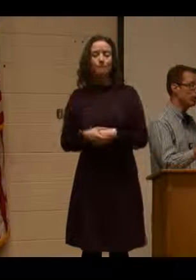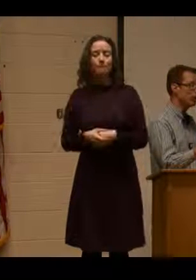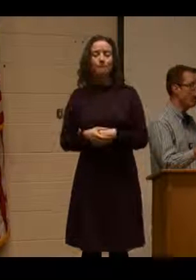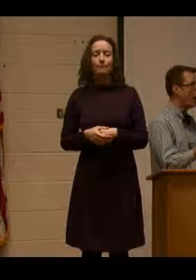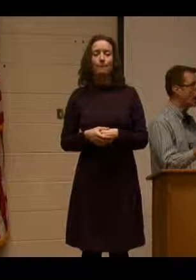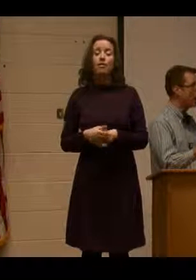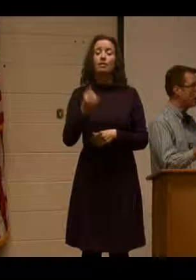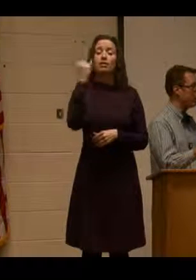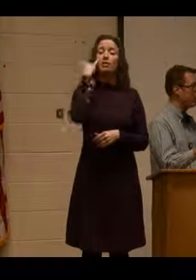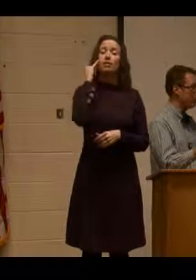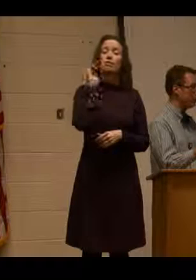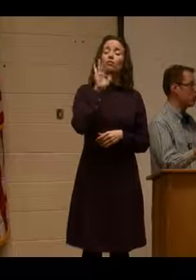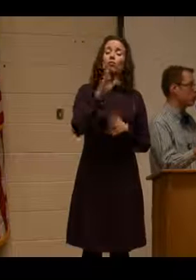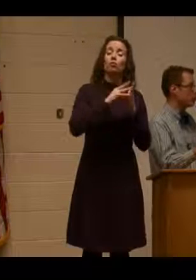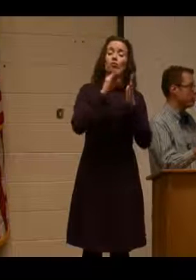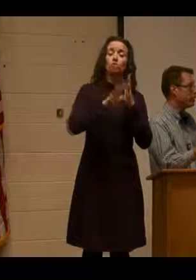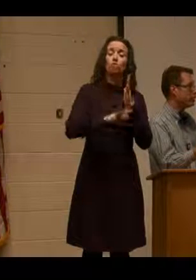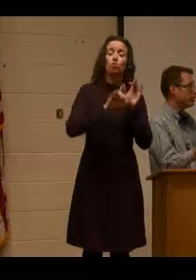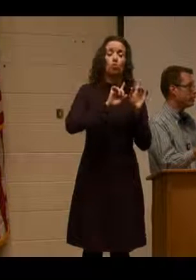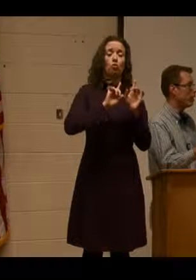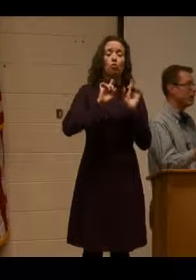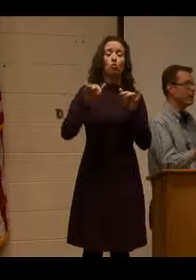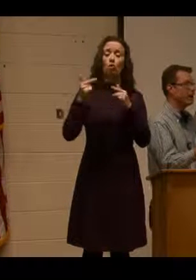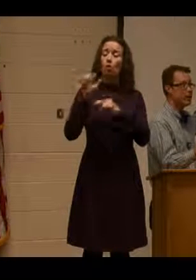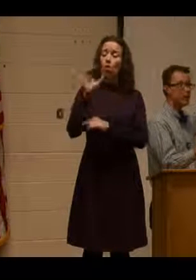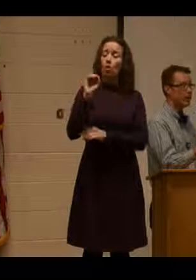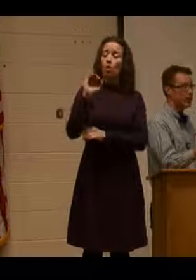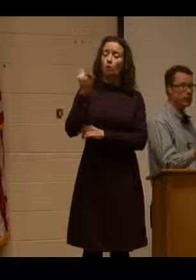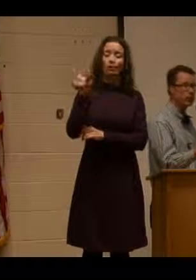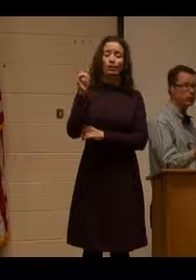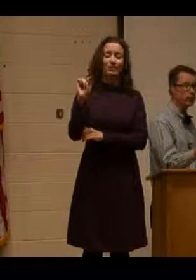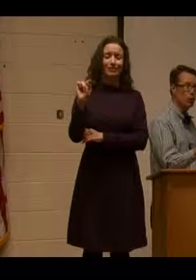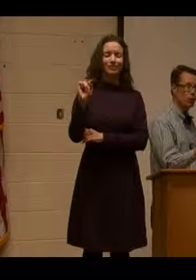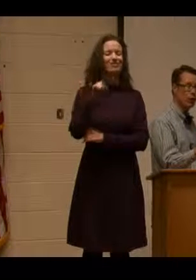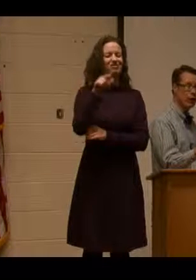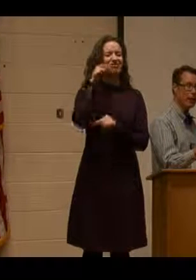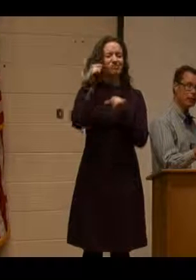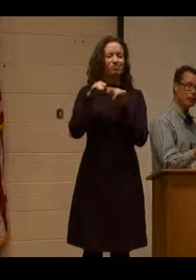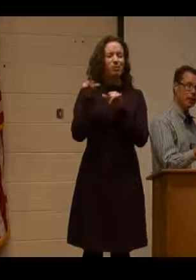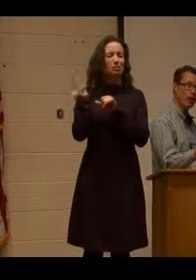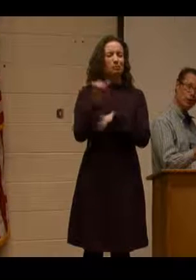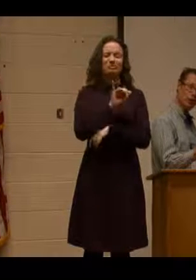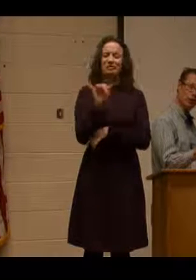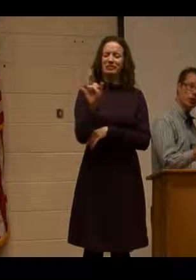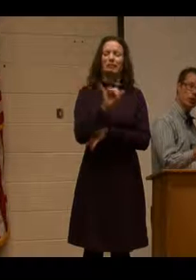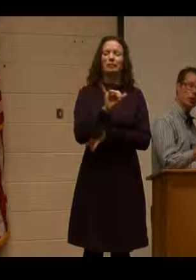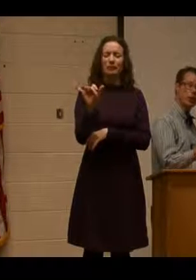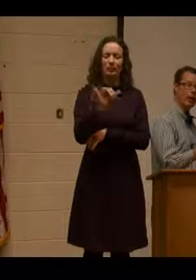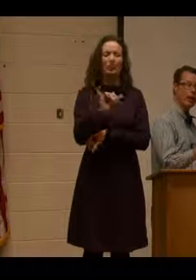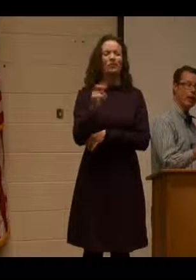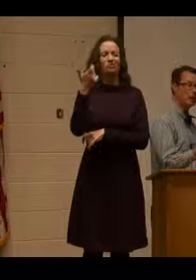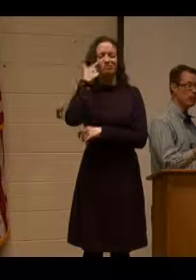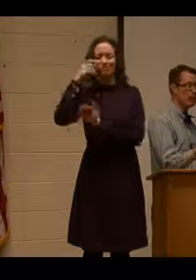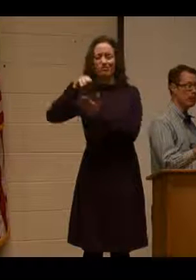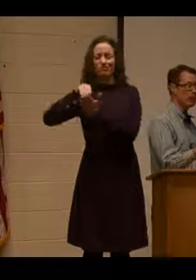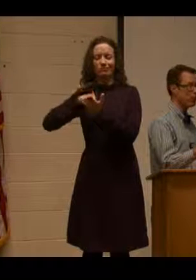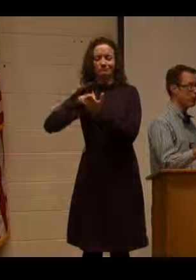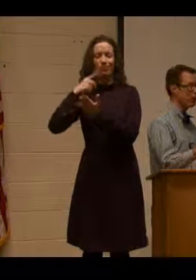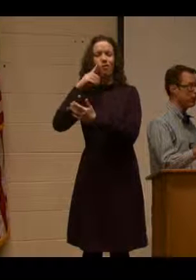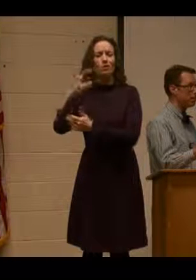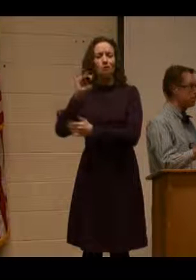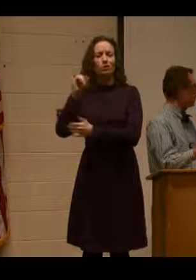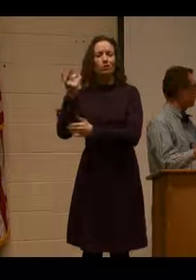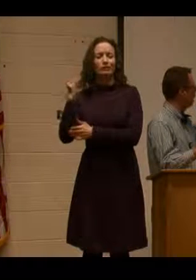job training program, this is very similar to what they have filled out this year as part of that program.